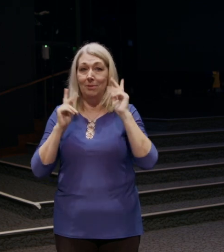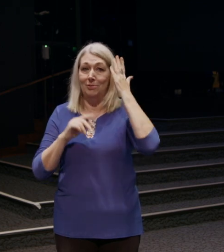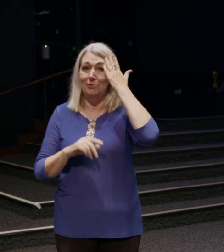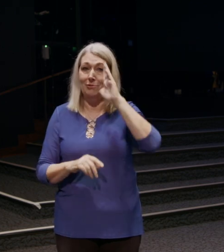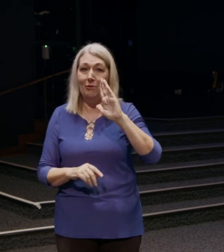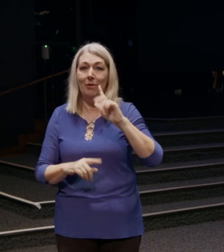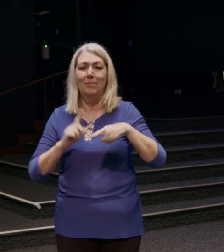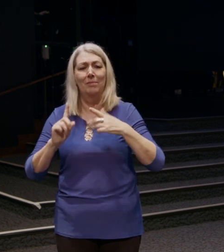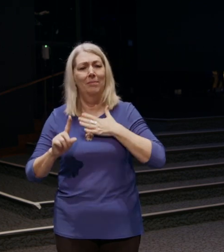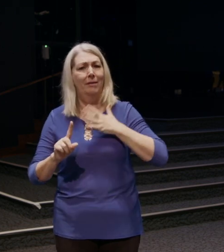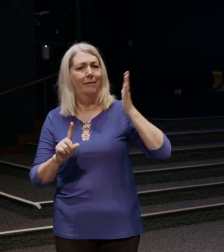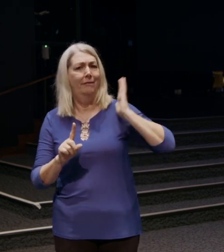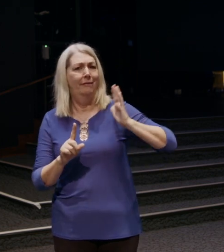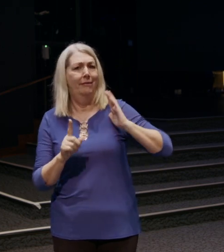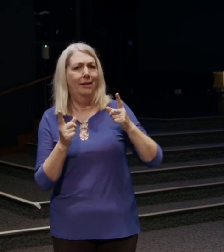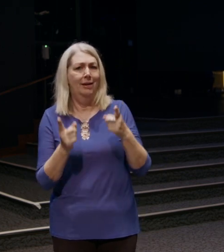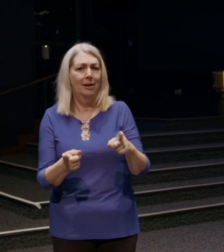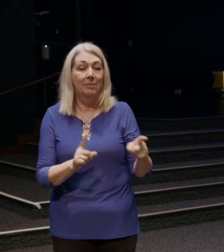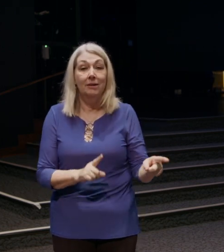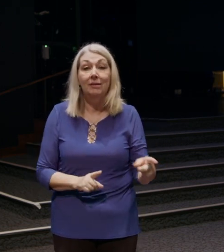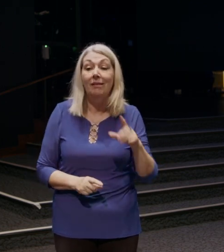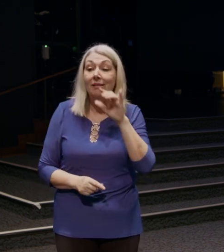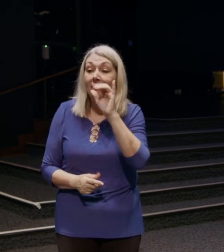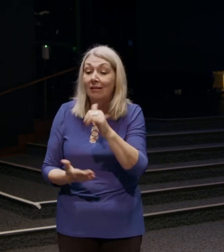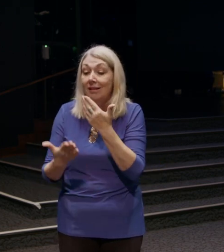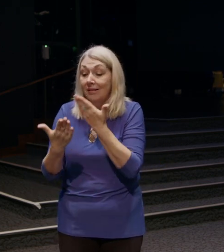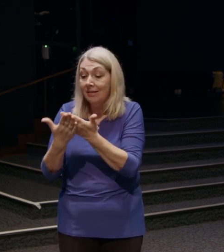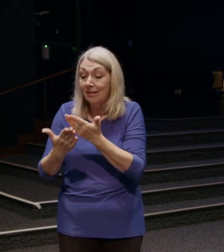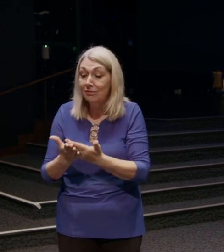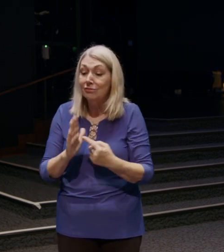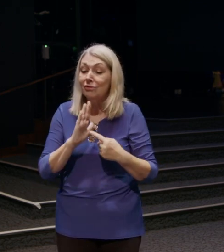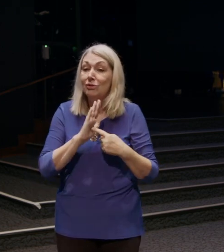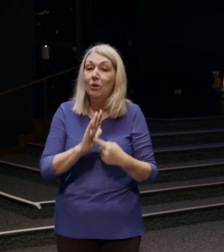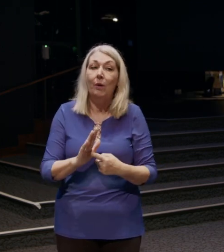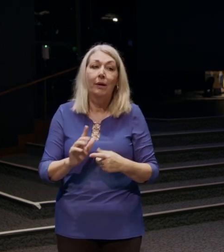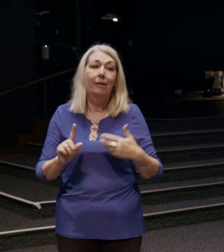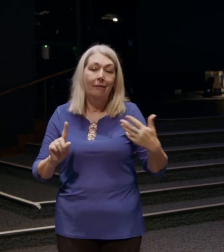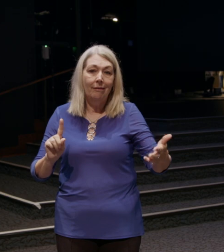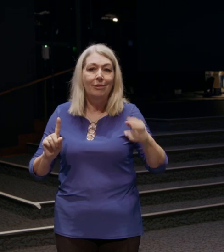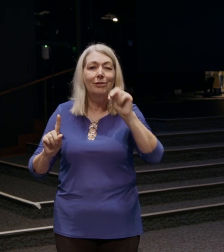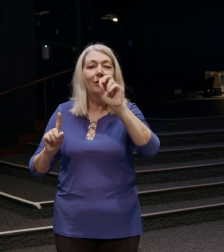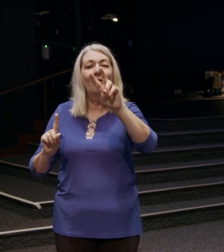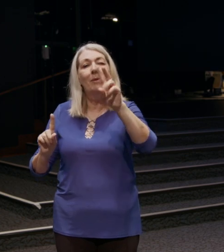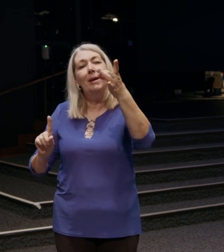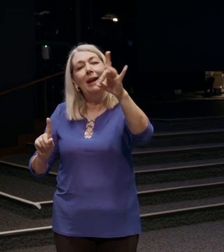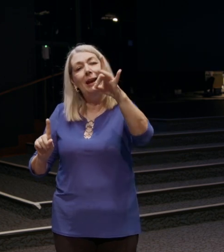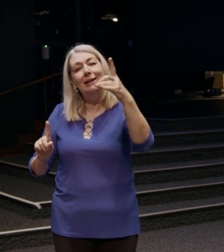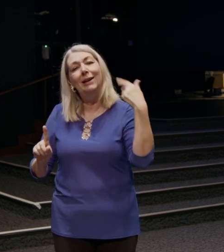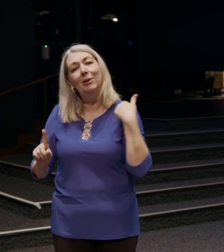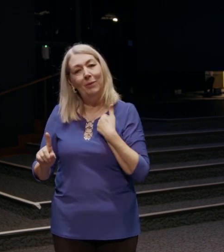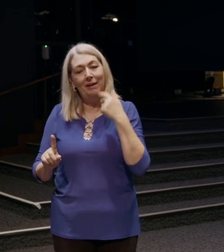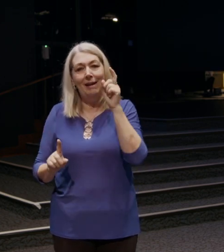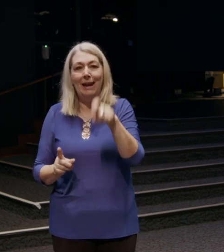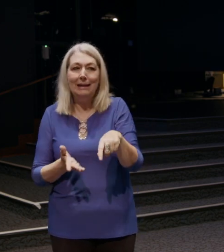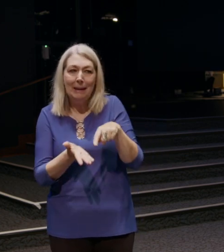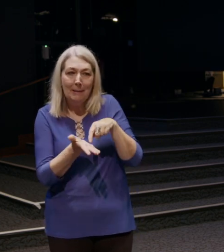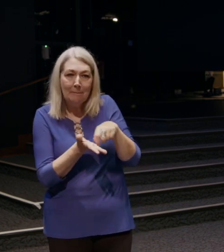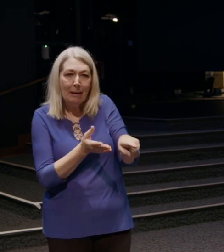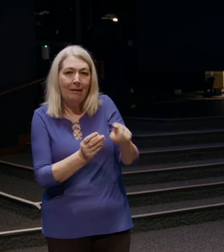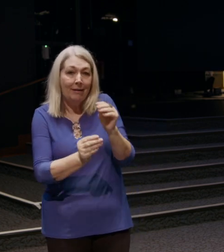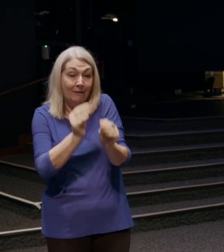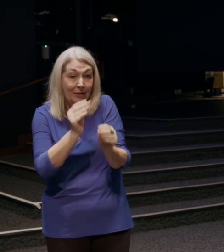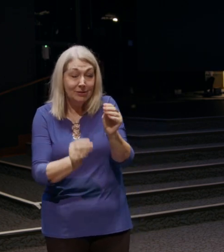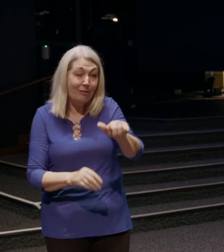past. Our records indicate that on November 18, we paid to fix damage